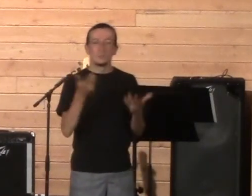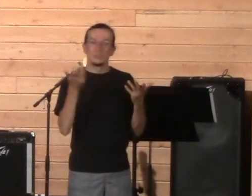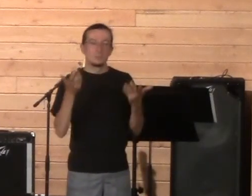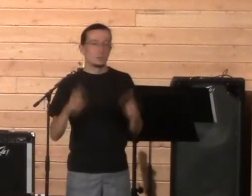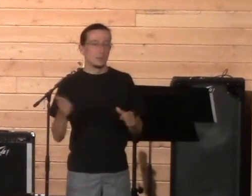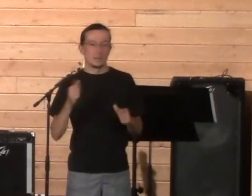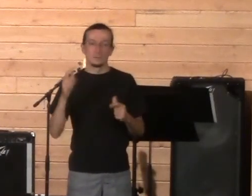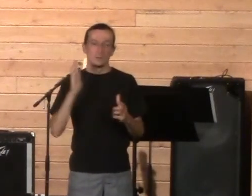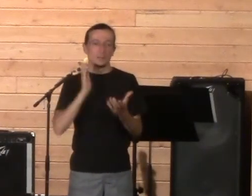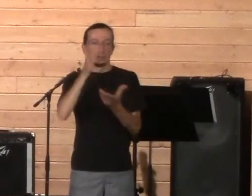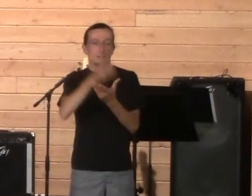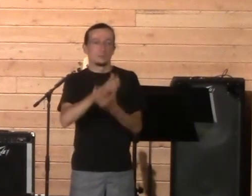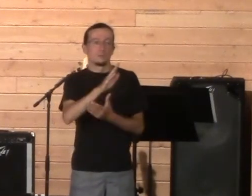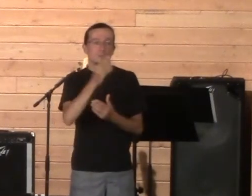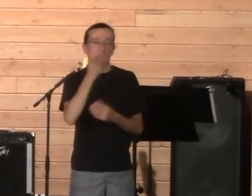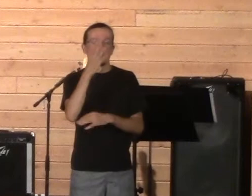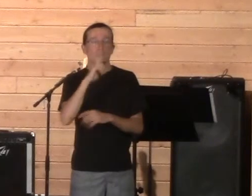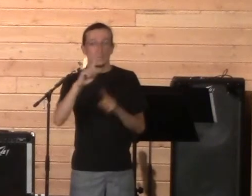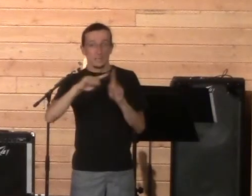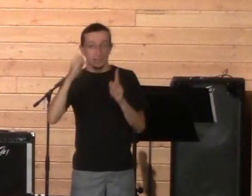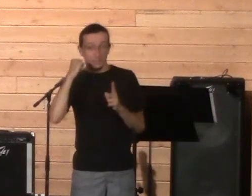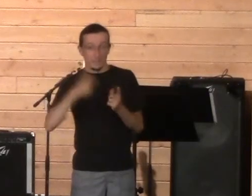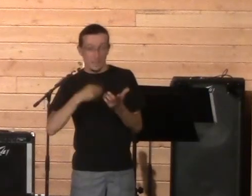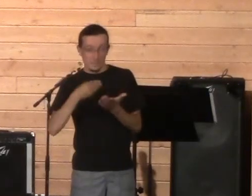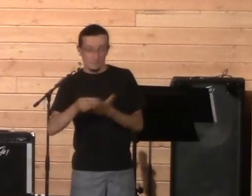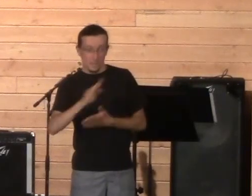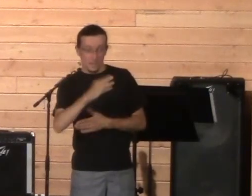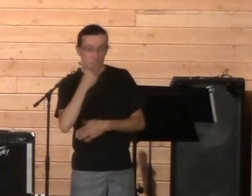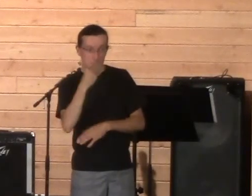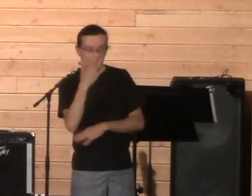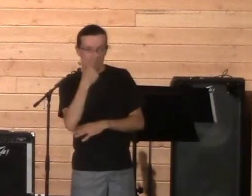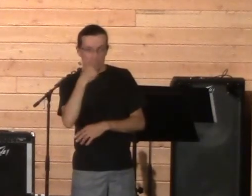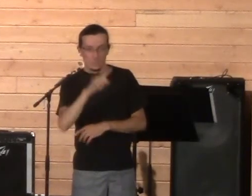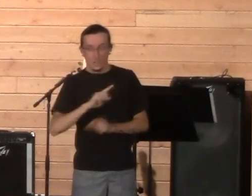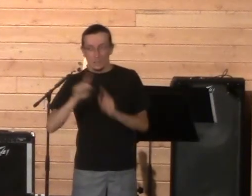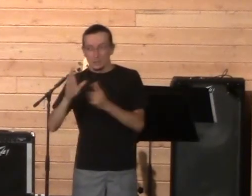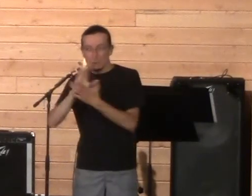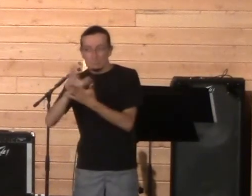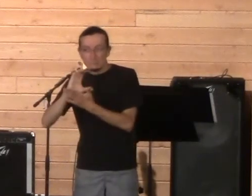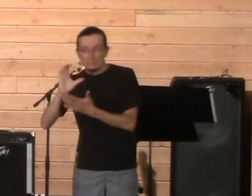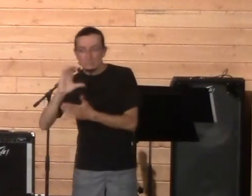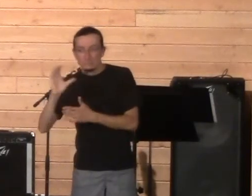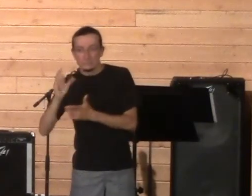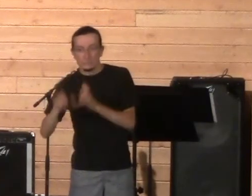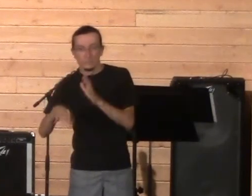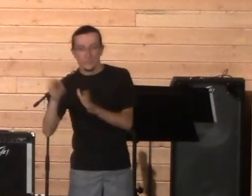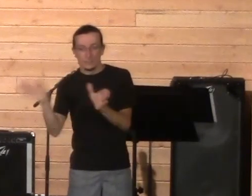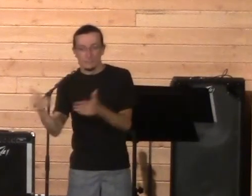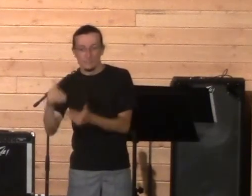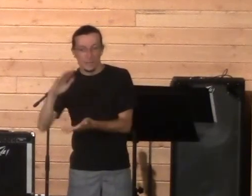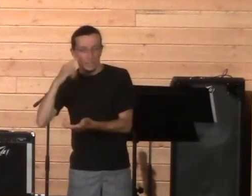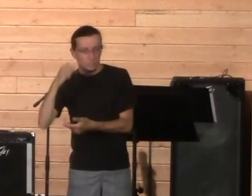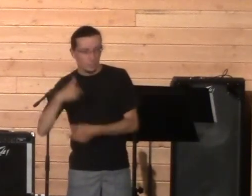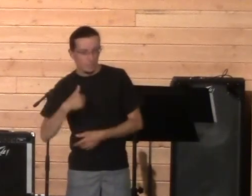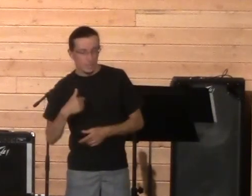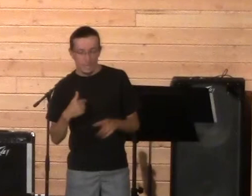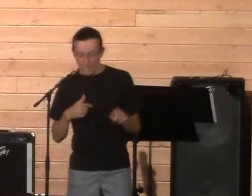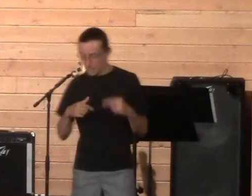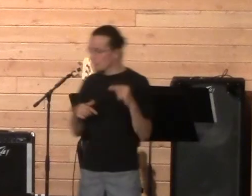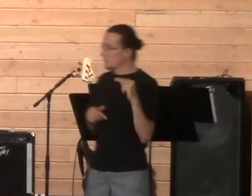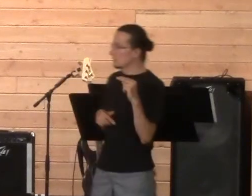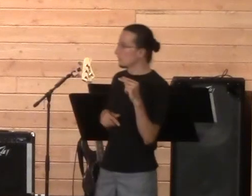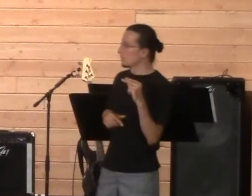interrupt your lunch, but if I buy your lunch, would you mind going in your truck and looking for a package for me? And he looked up and he